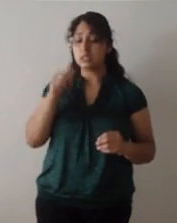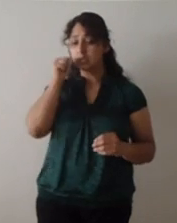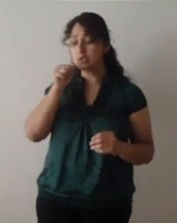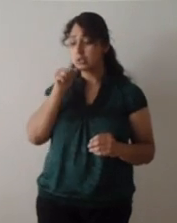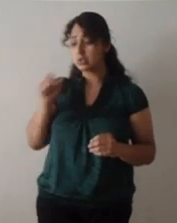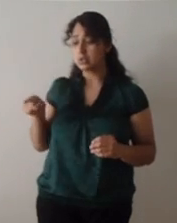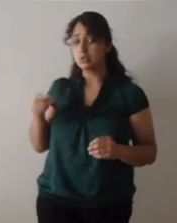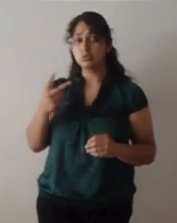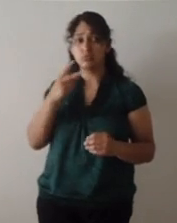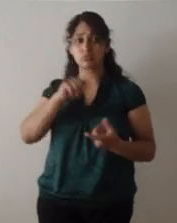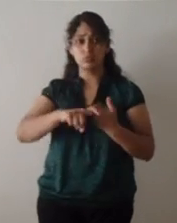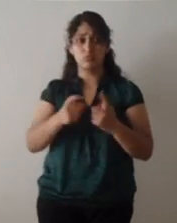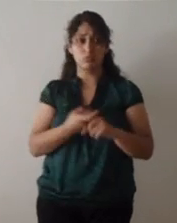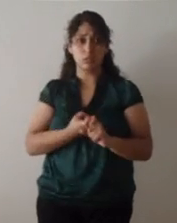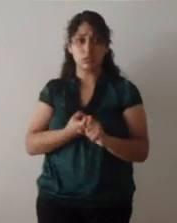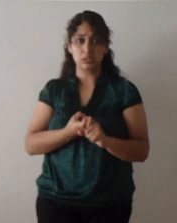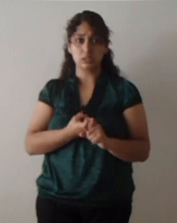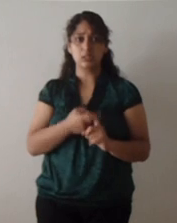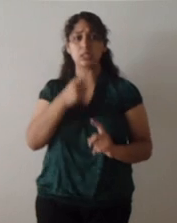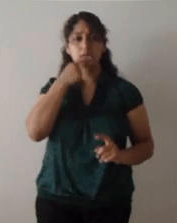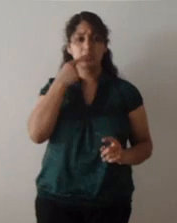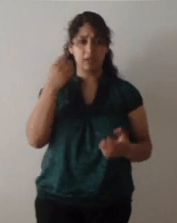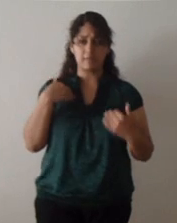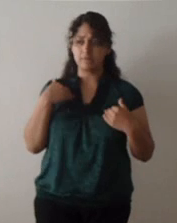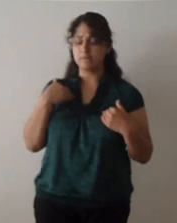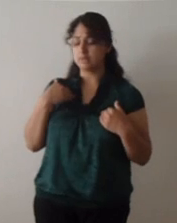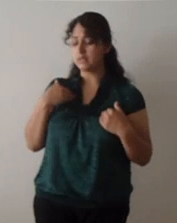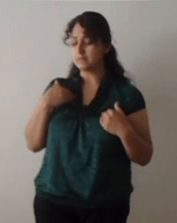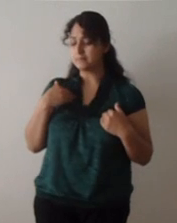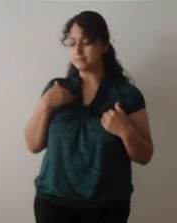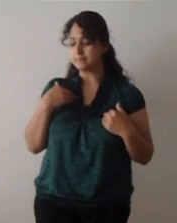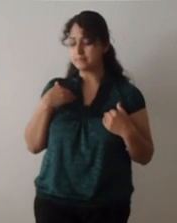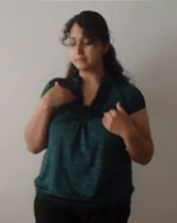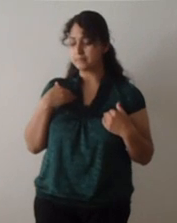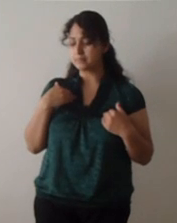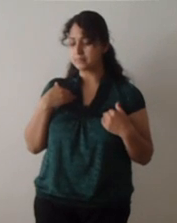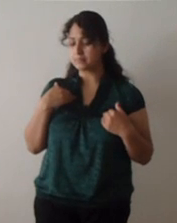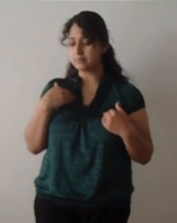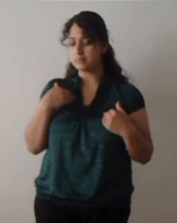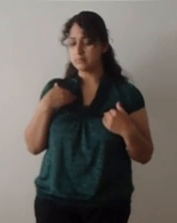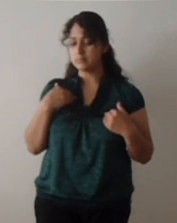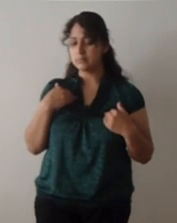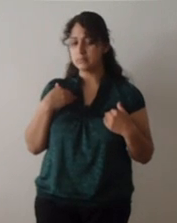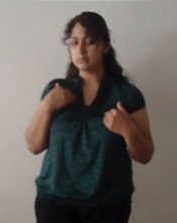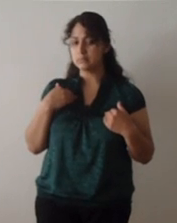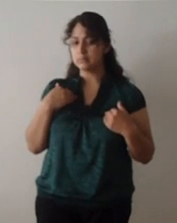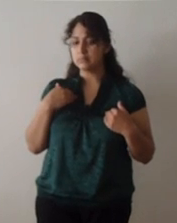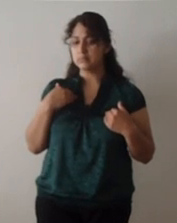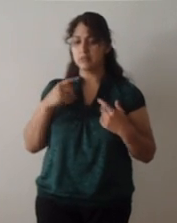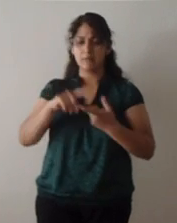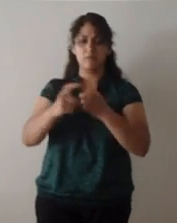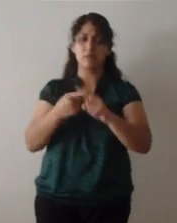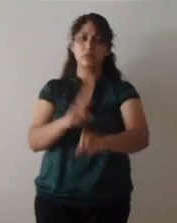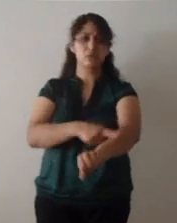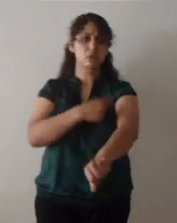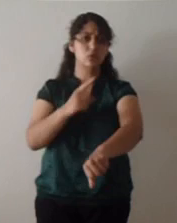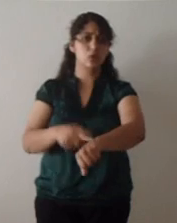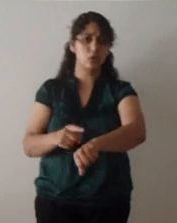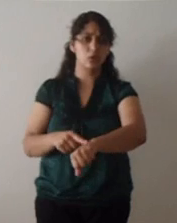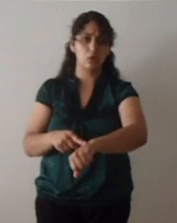she, too, could talk on the telephone. In the third story, the mother of a very capable young girl who moved comfortably between sign